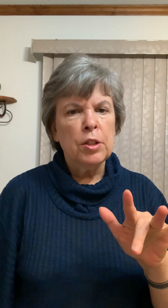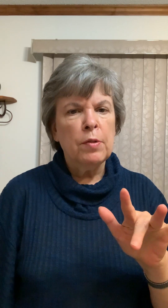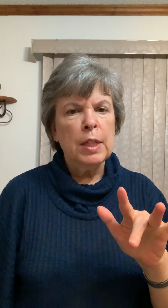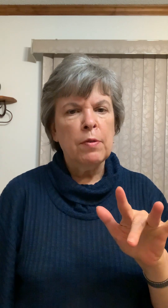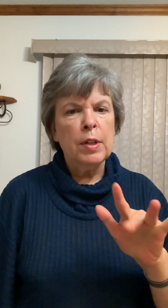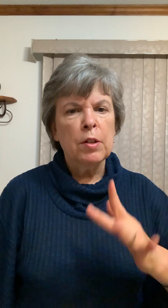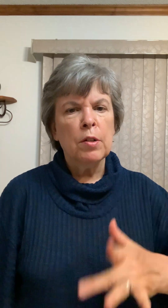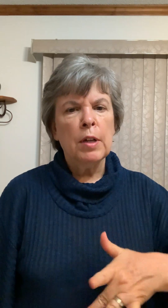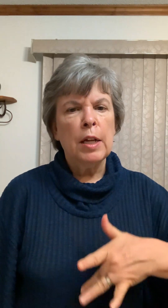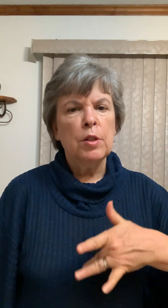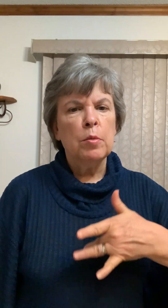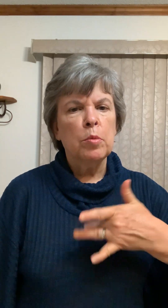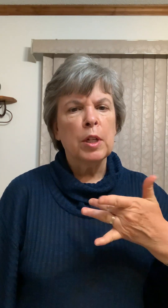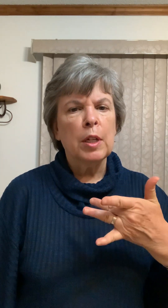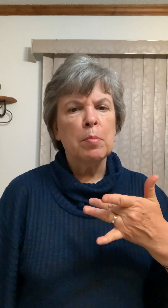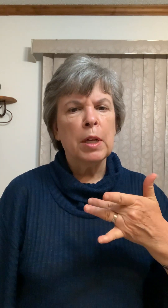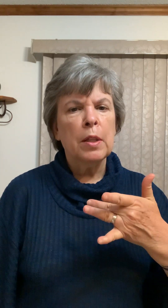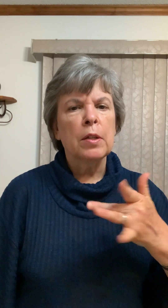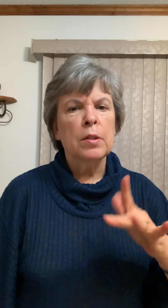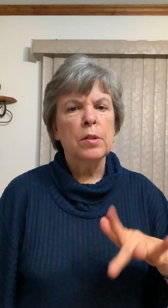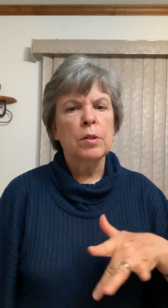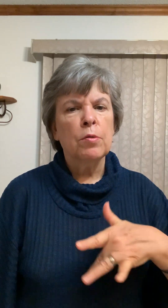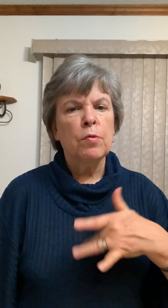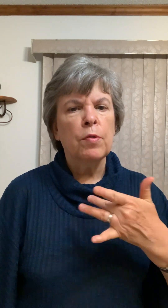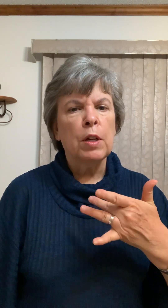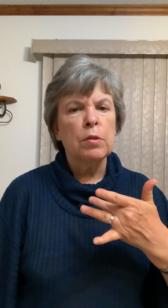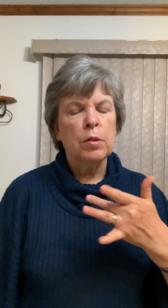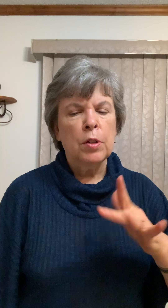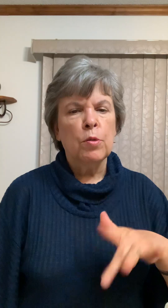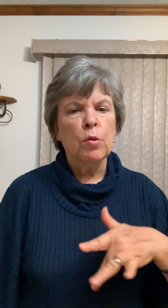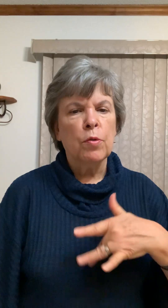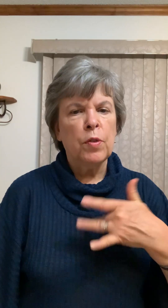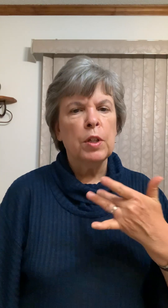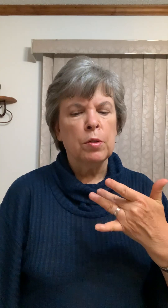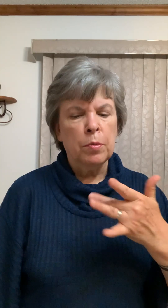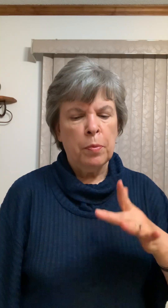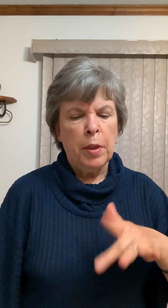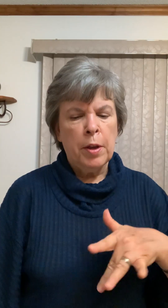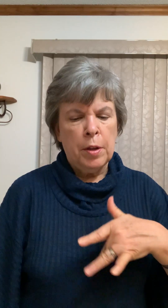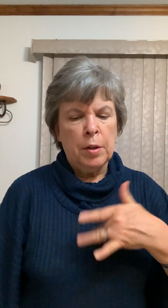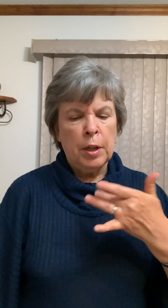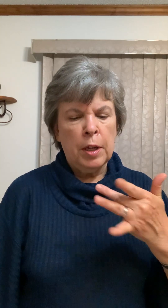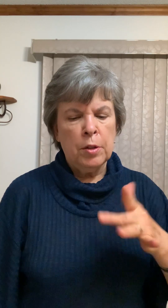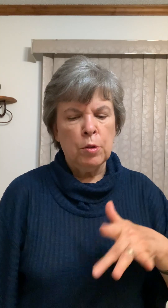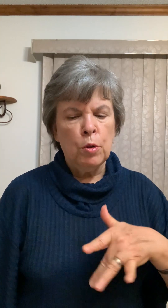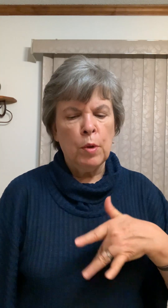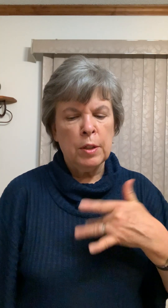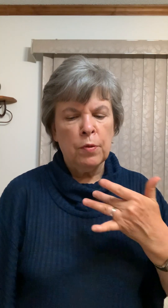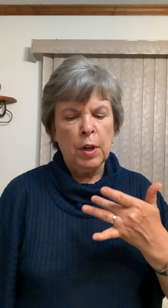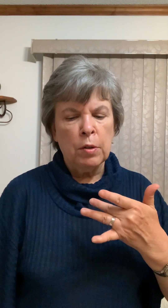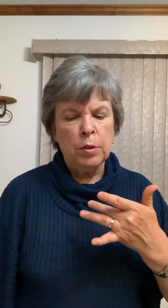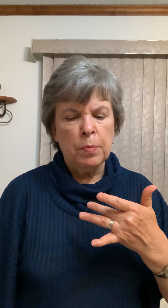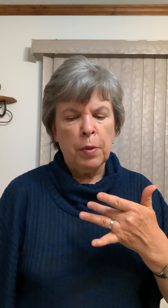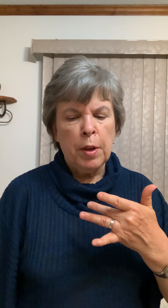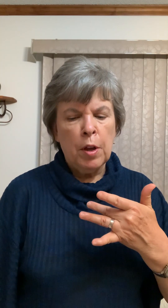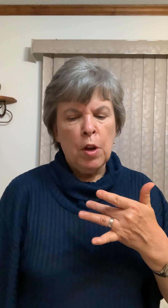touchy-feely finger and you bring it up like this. So felt or feel. Okay, so who has felt?